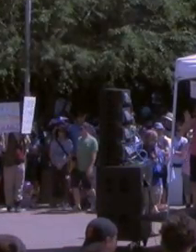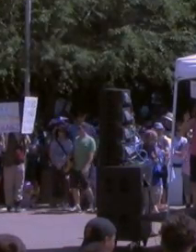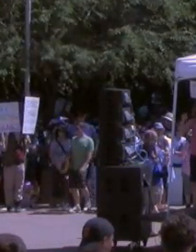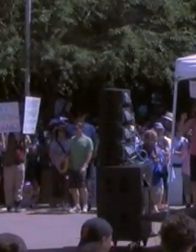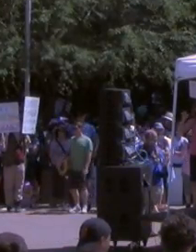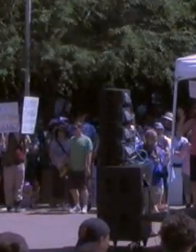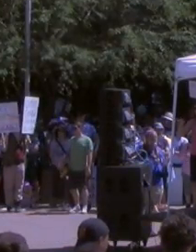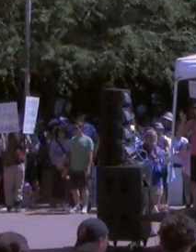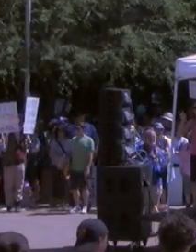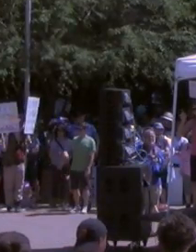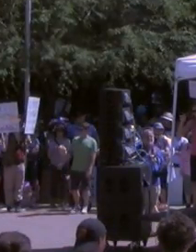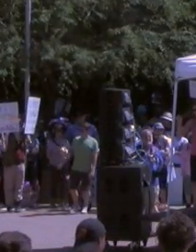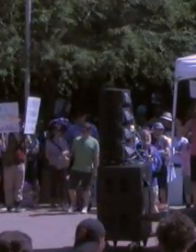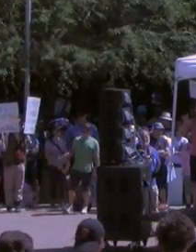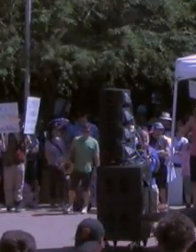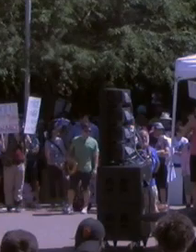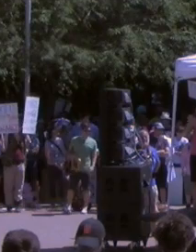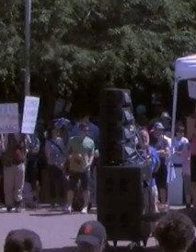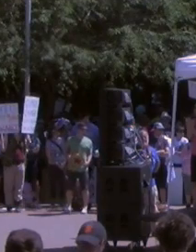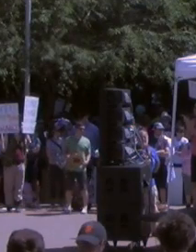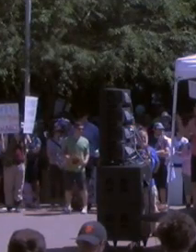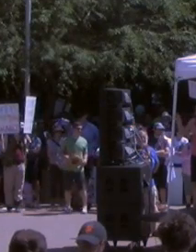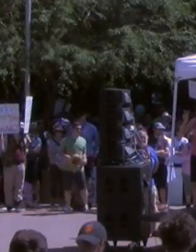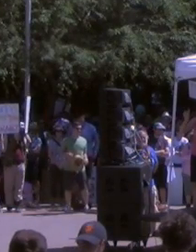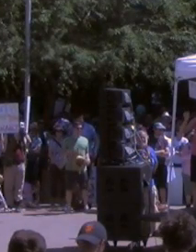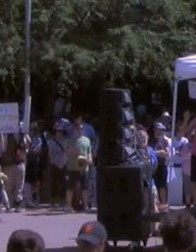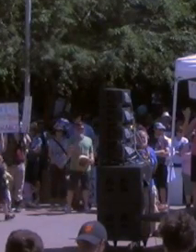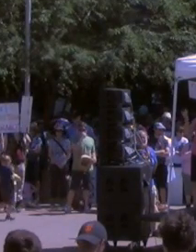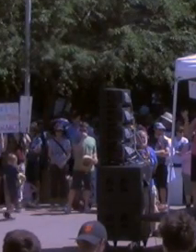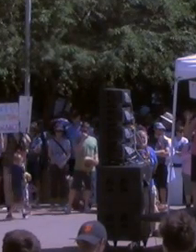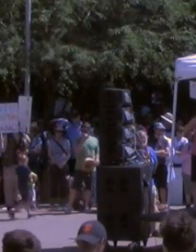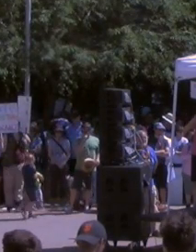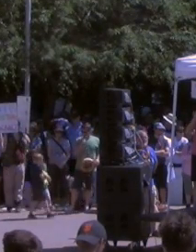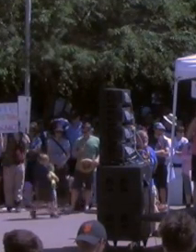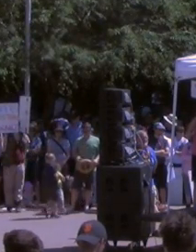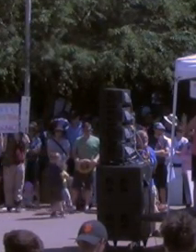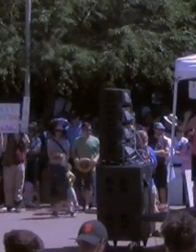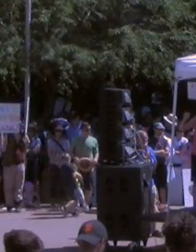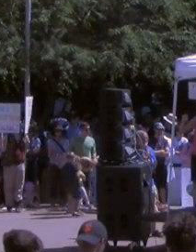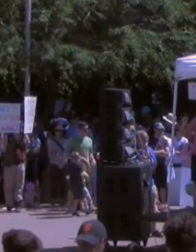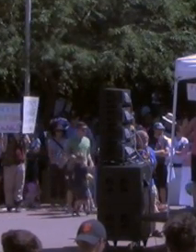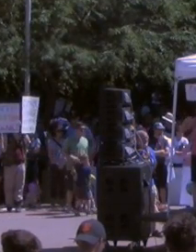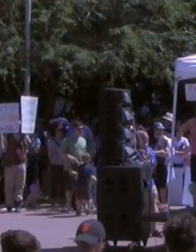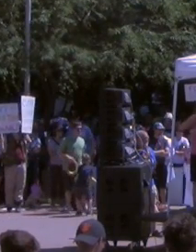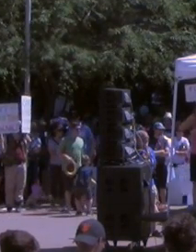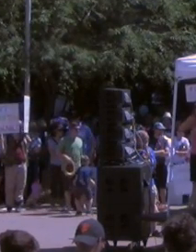in 2015 became the chief scientist at the National Magnetic Field Laboratory.